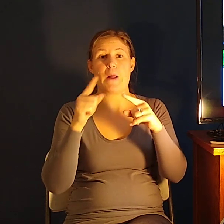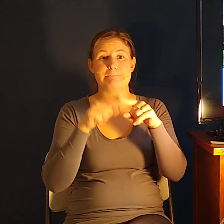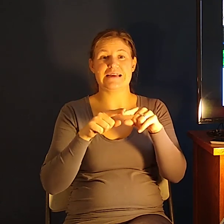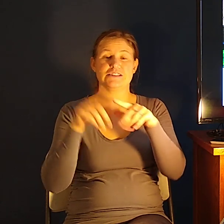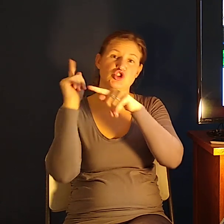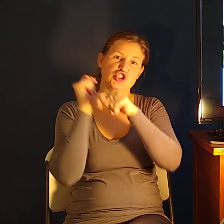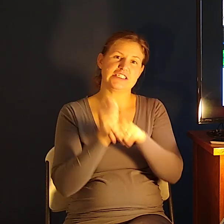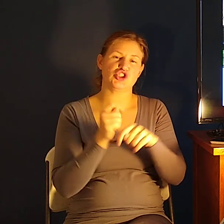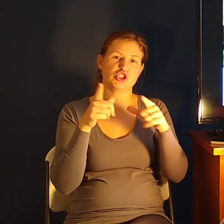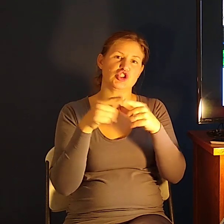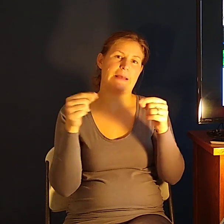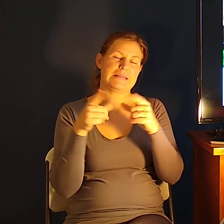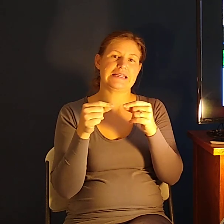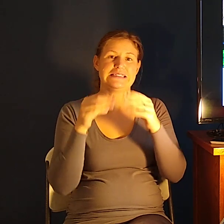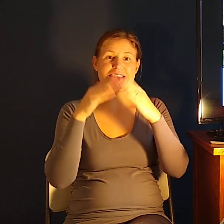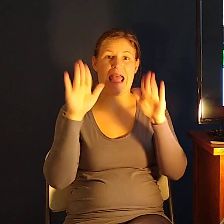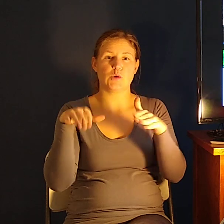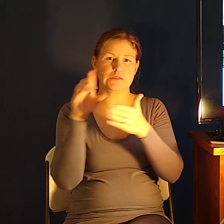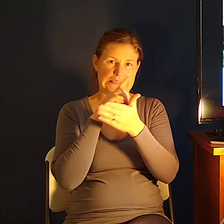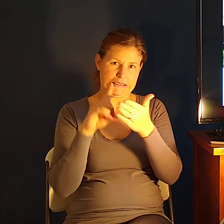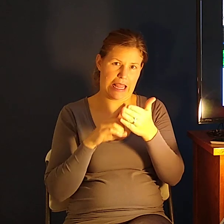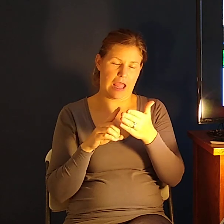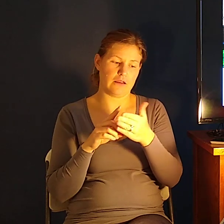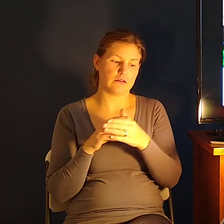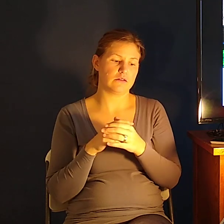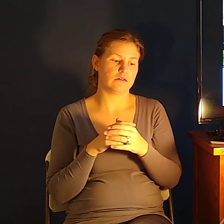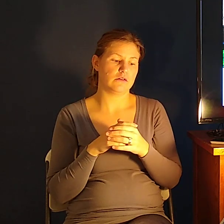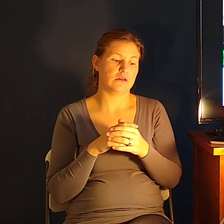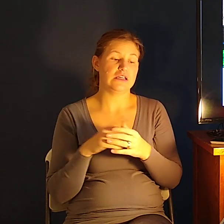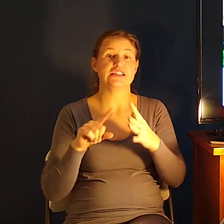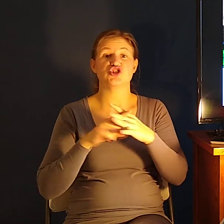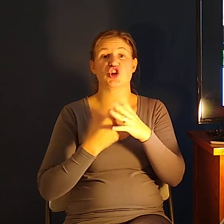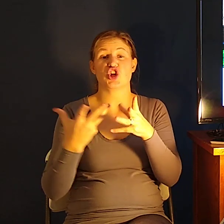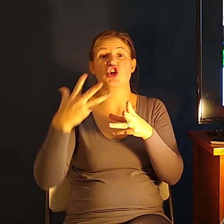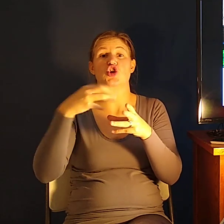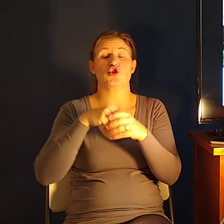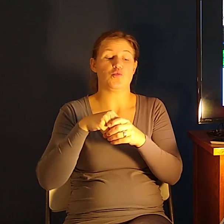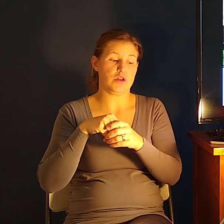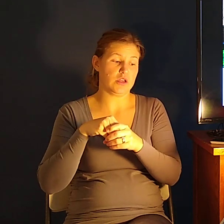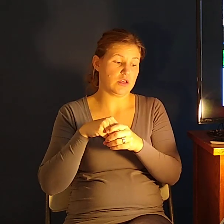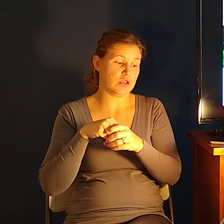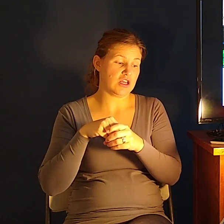traditional Japanese house design. He started incorporating those notions into his work.